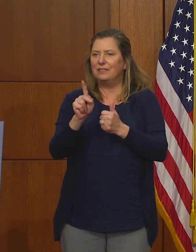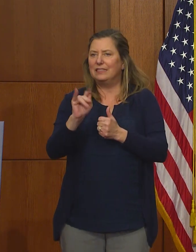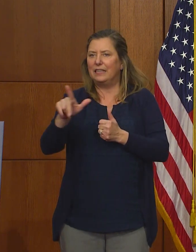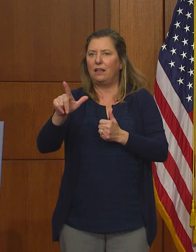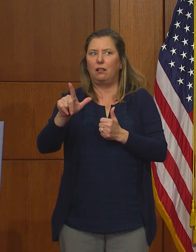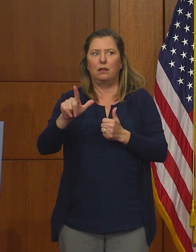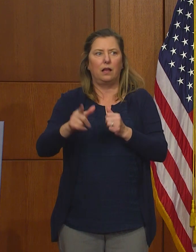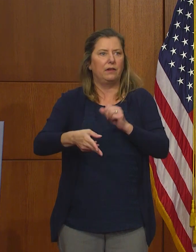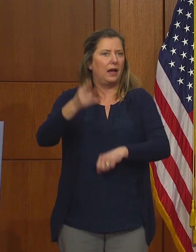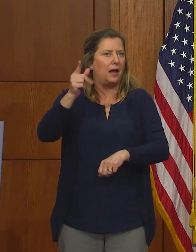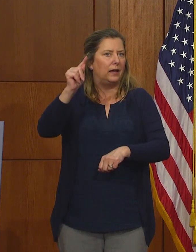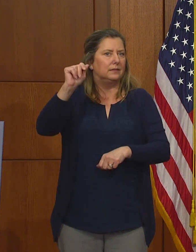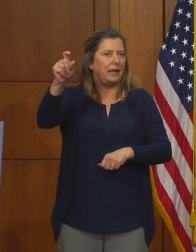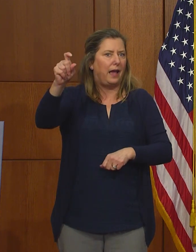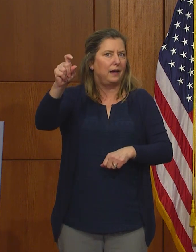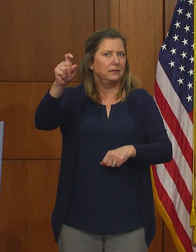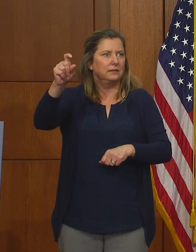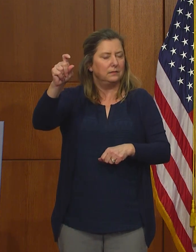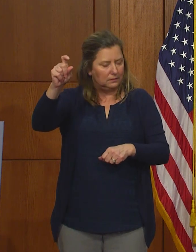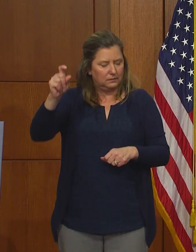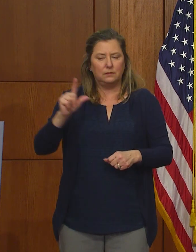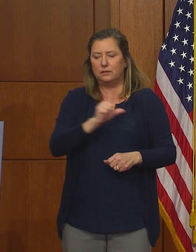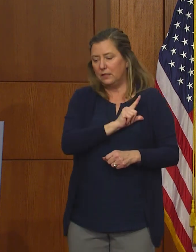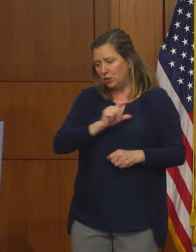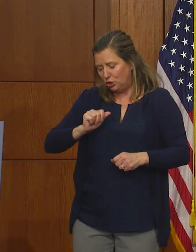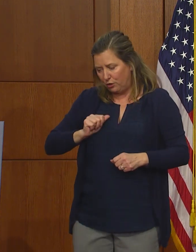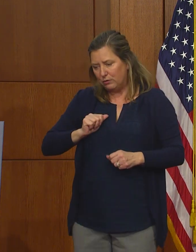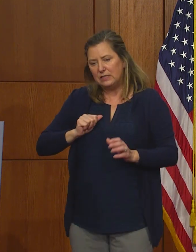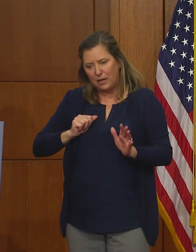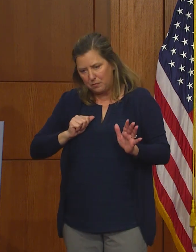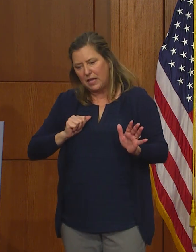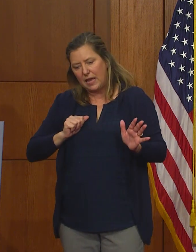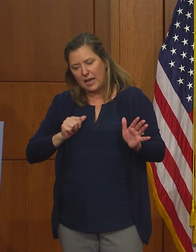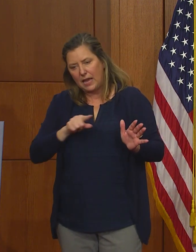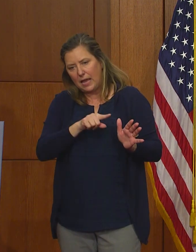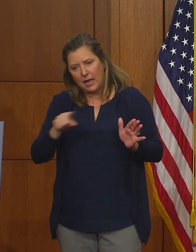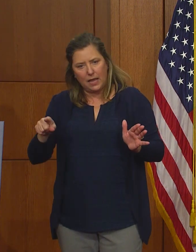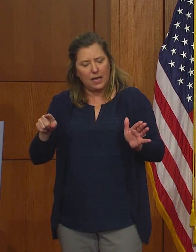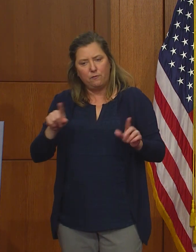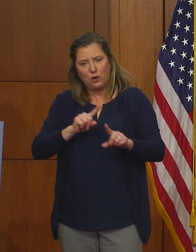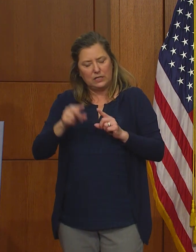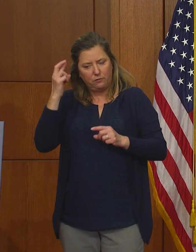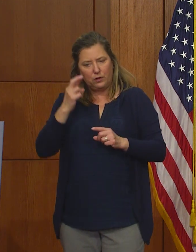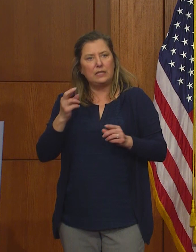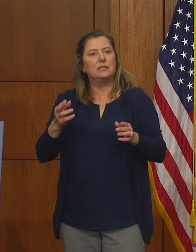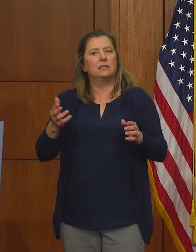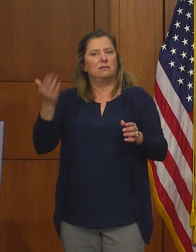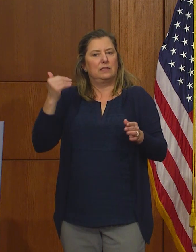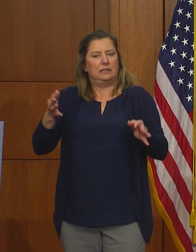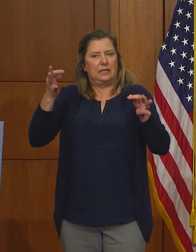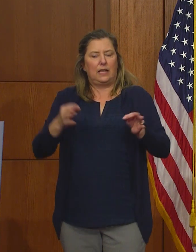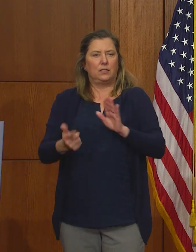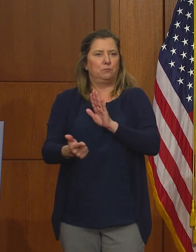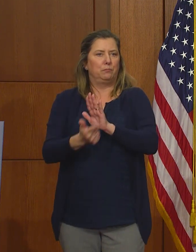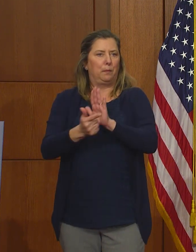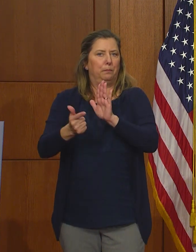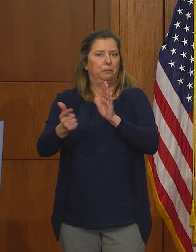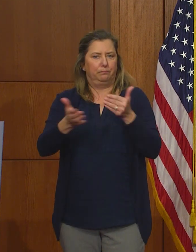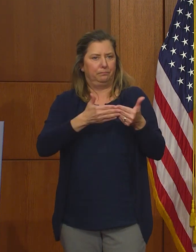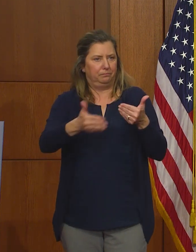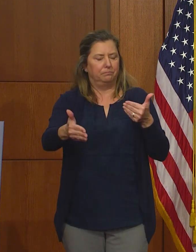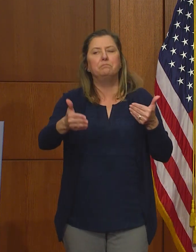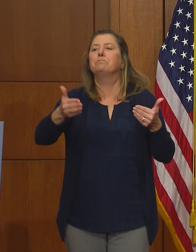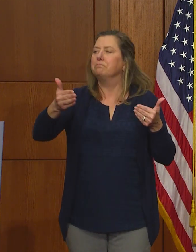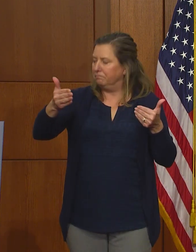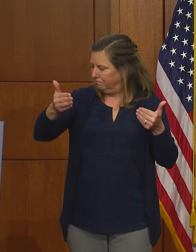high level in Virginia. The General Assembly, for a variety of reasons, decided to ban those machines indefinitely moving forward, and we